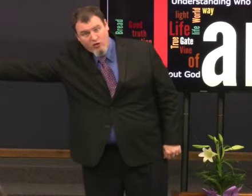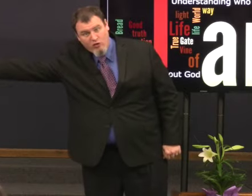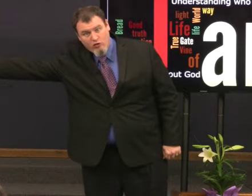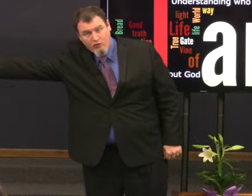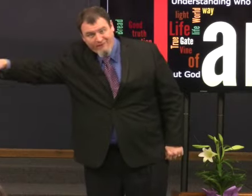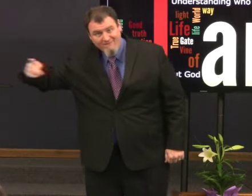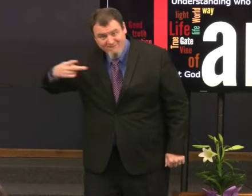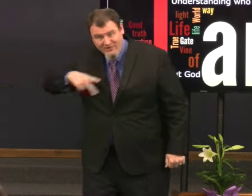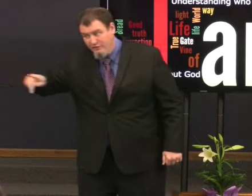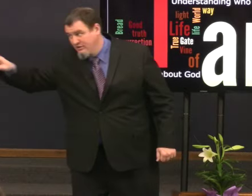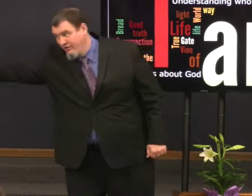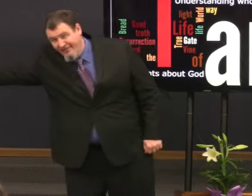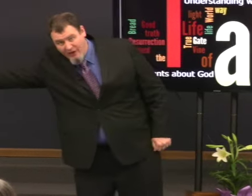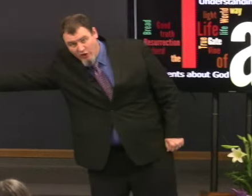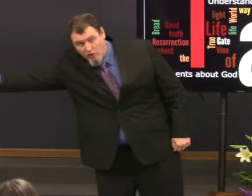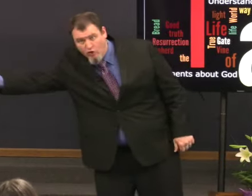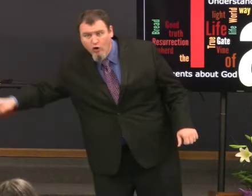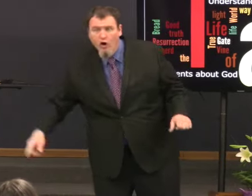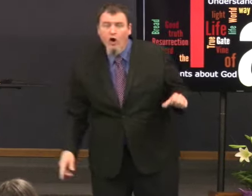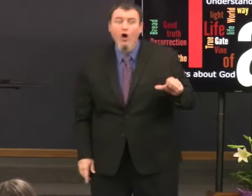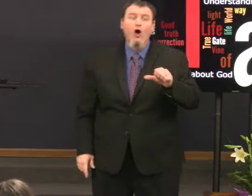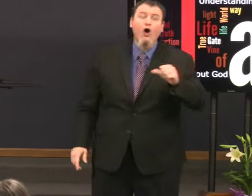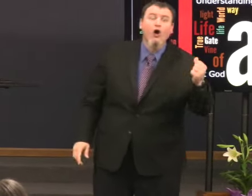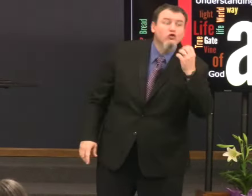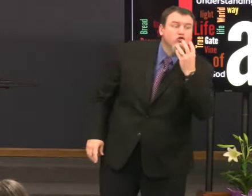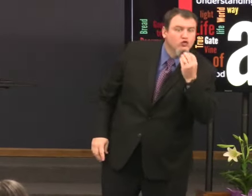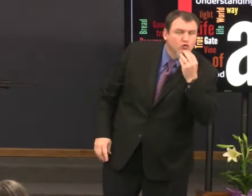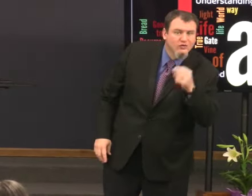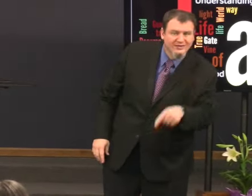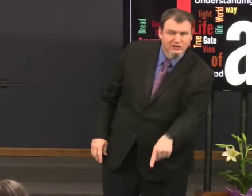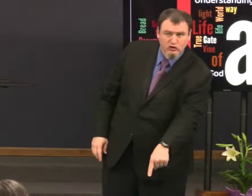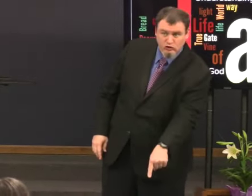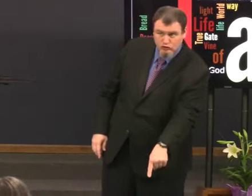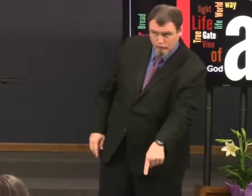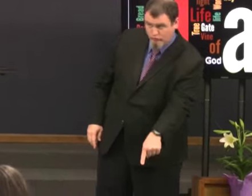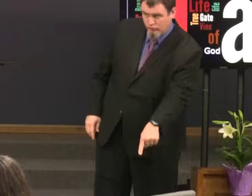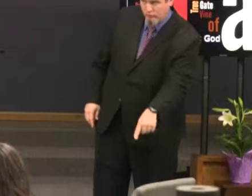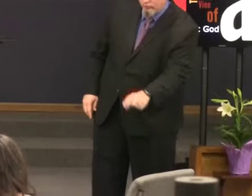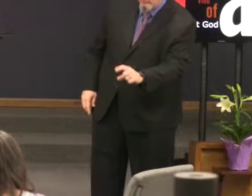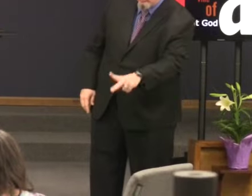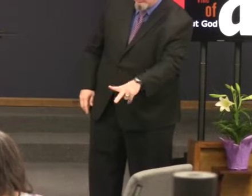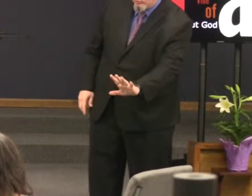not the Pharisees, okay? The Pharisees are over there. These are the other Jews, okay?